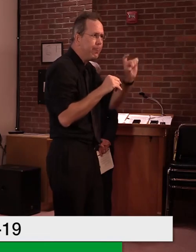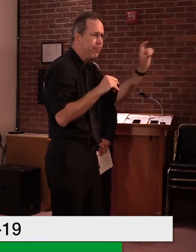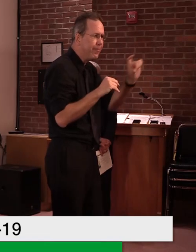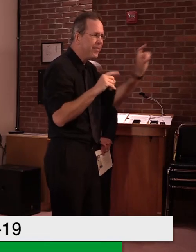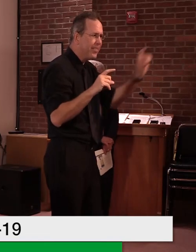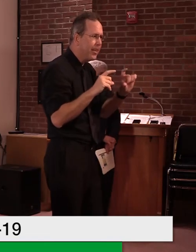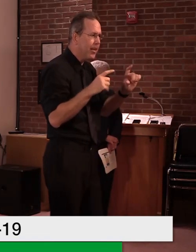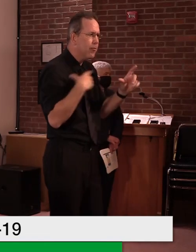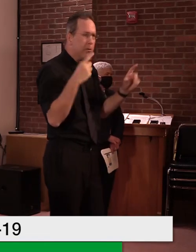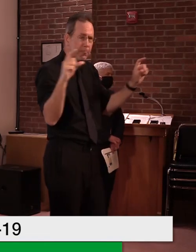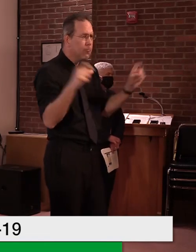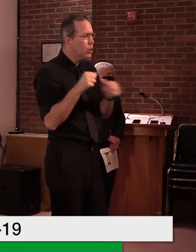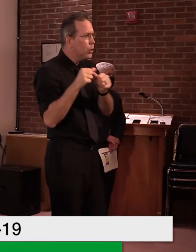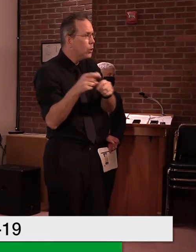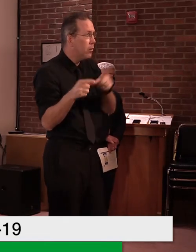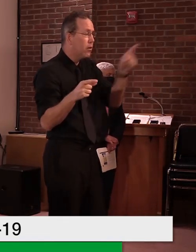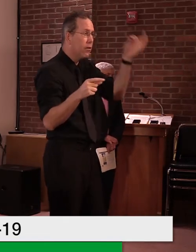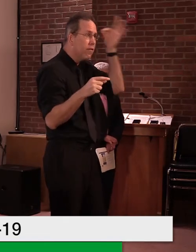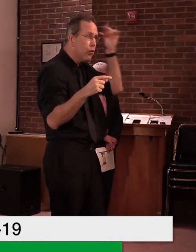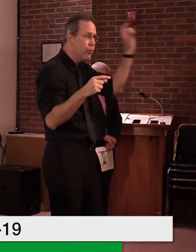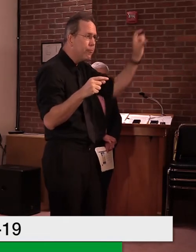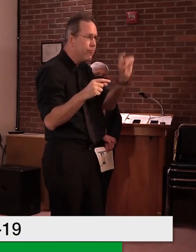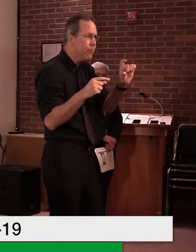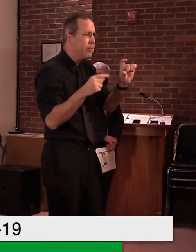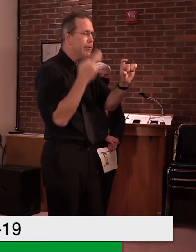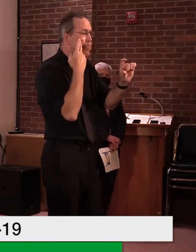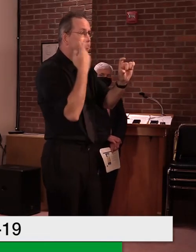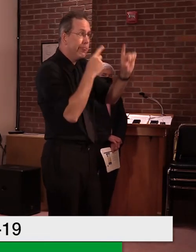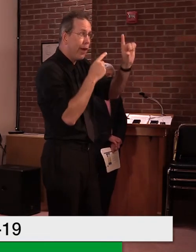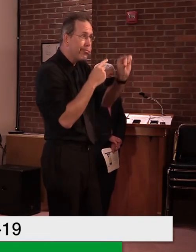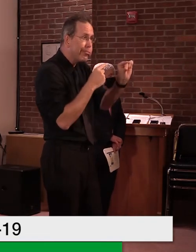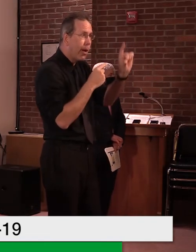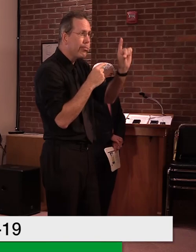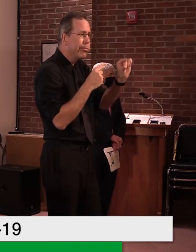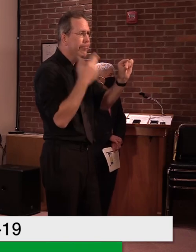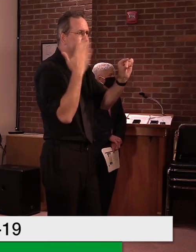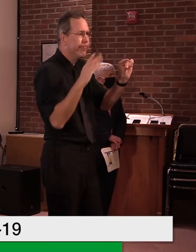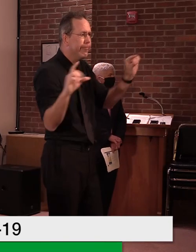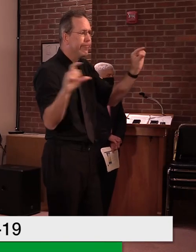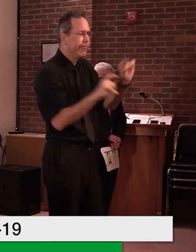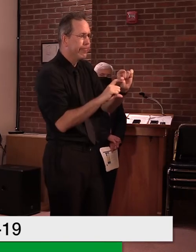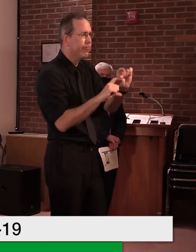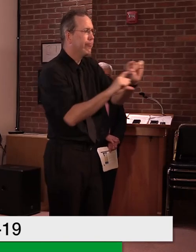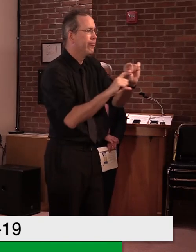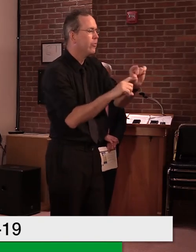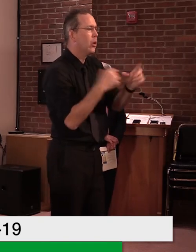the $600 supplement will expire unless Congress takes action.